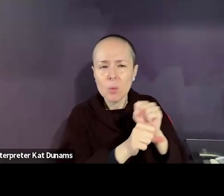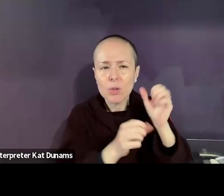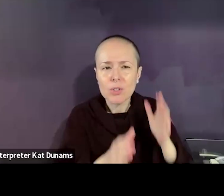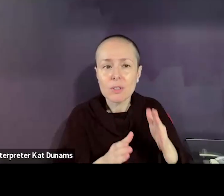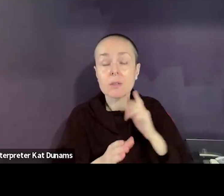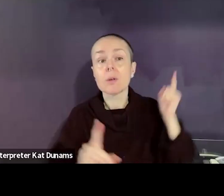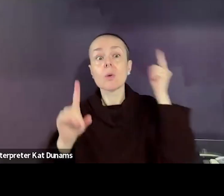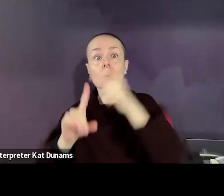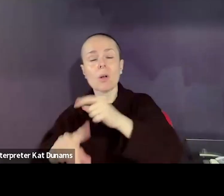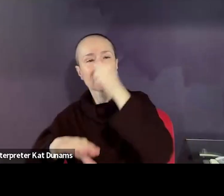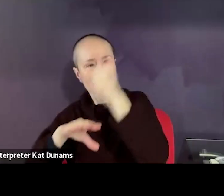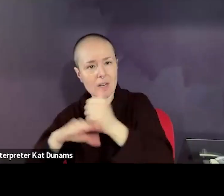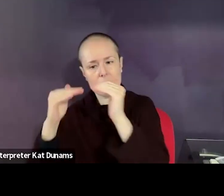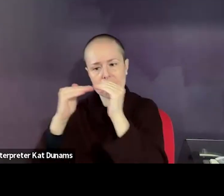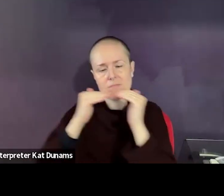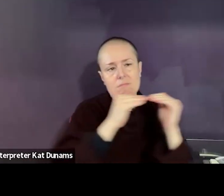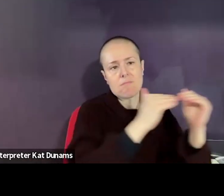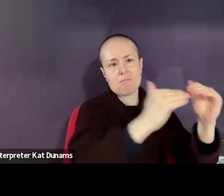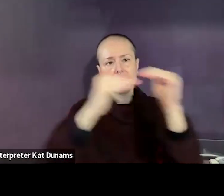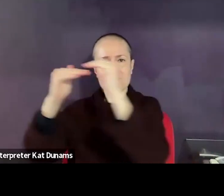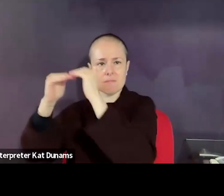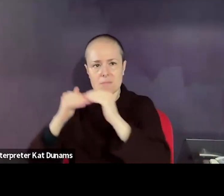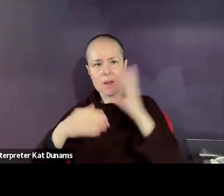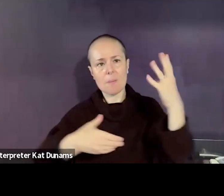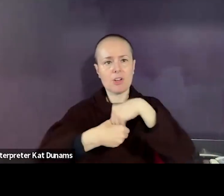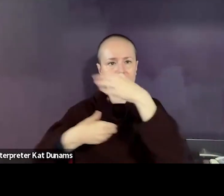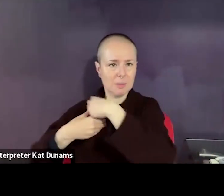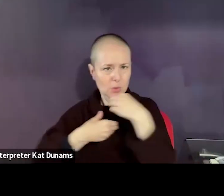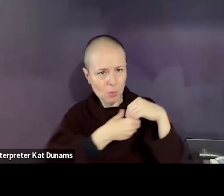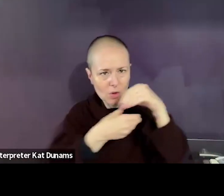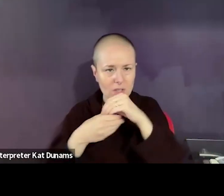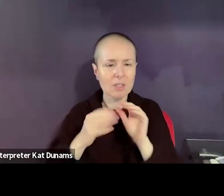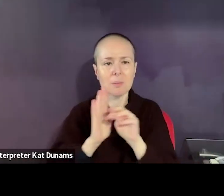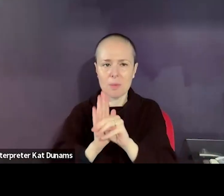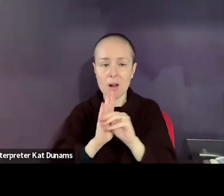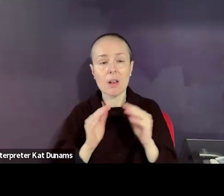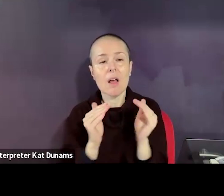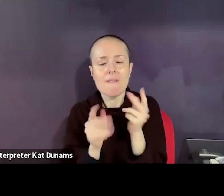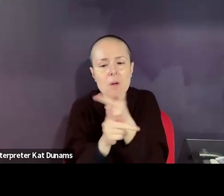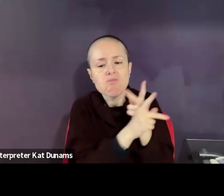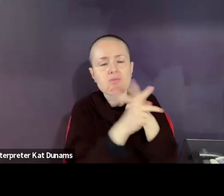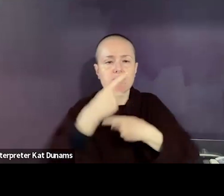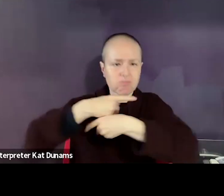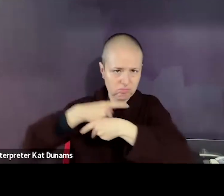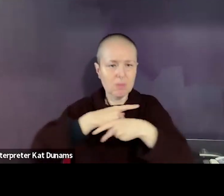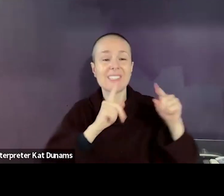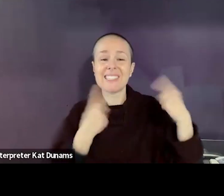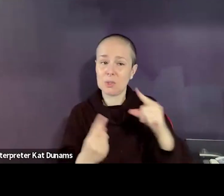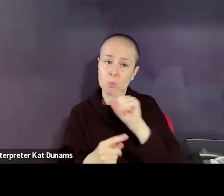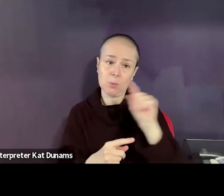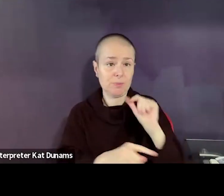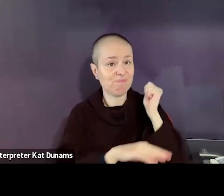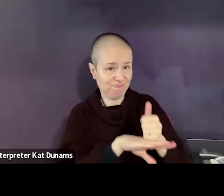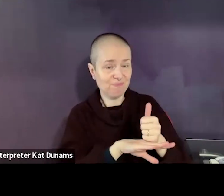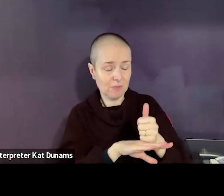community-held, horizontal, participatory models of mutual care since 2020, when I was a founding